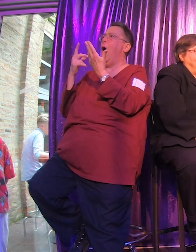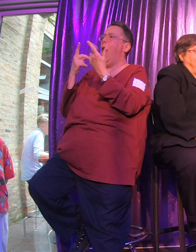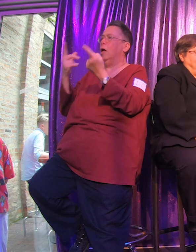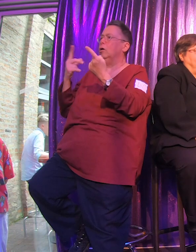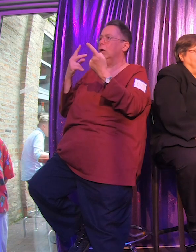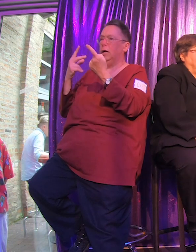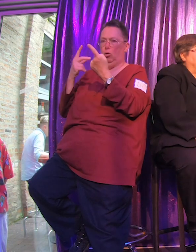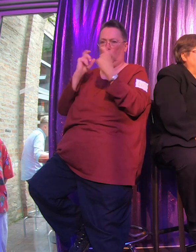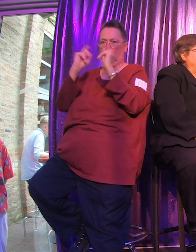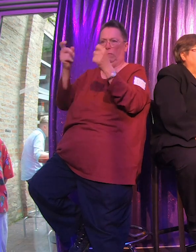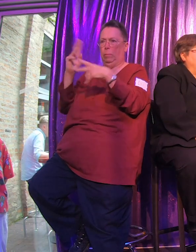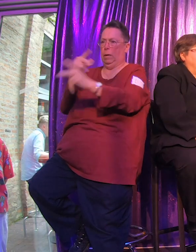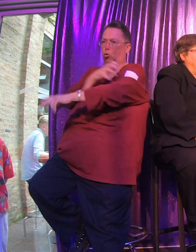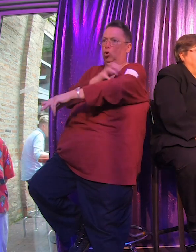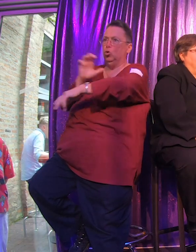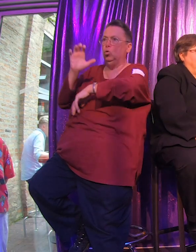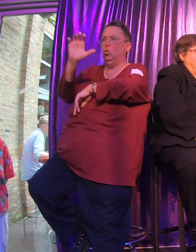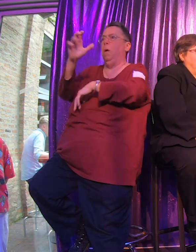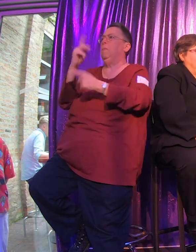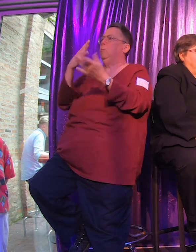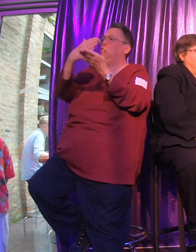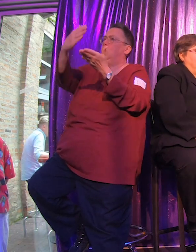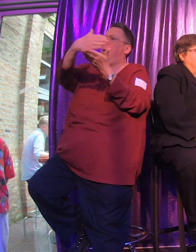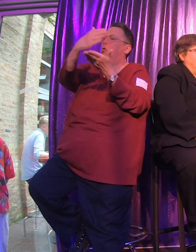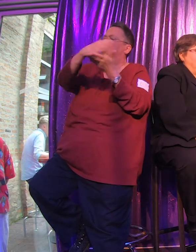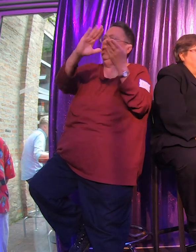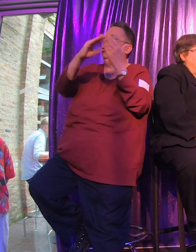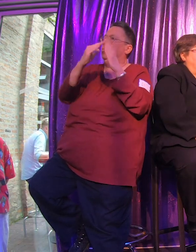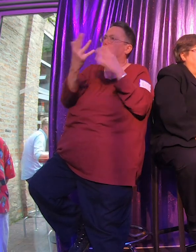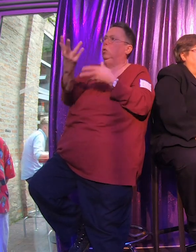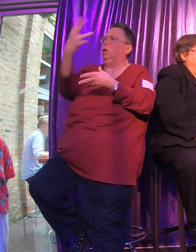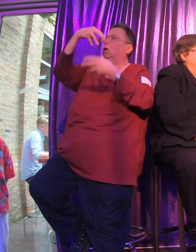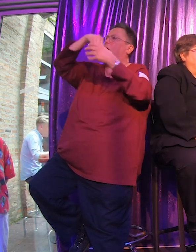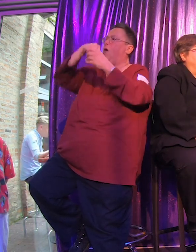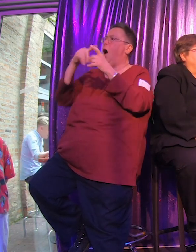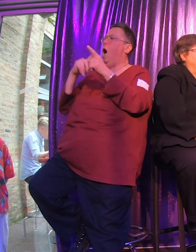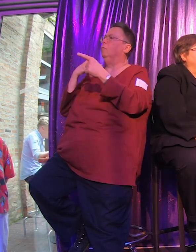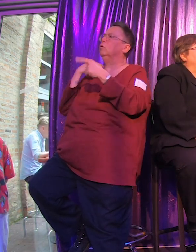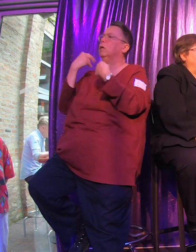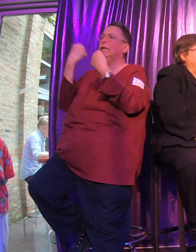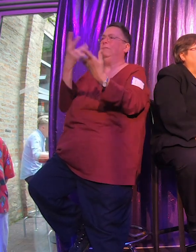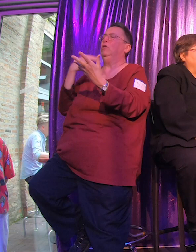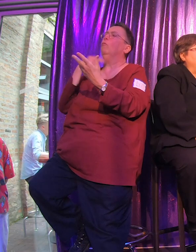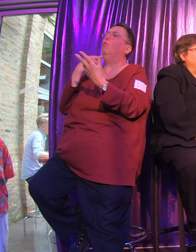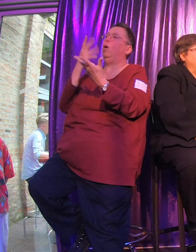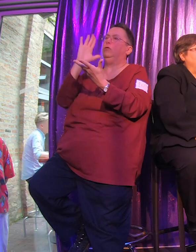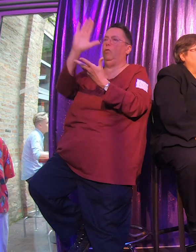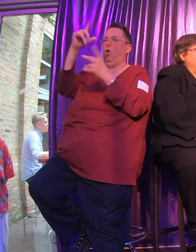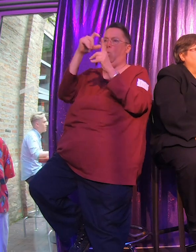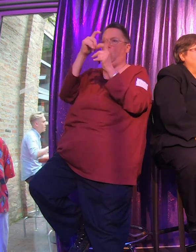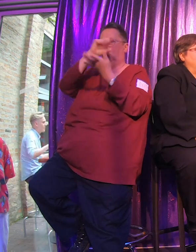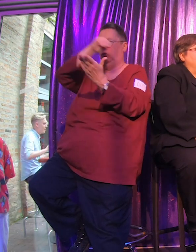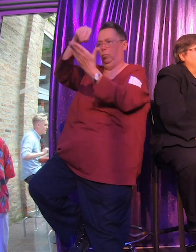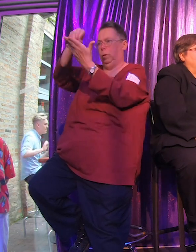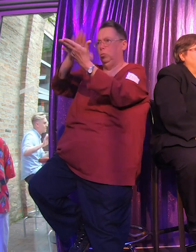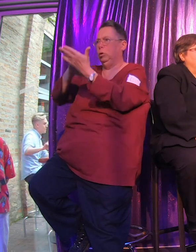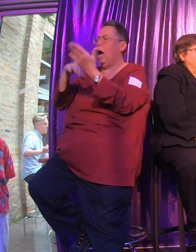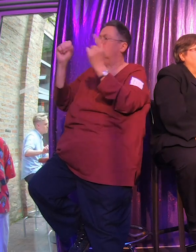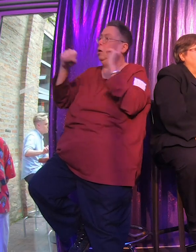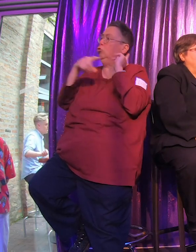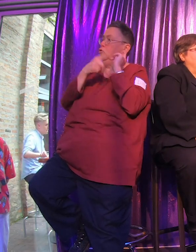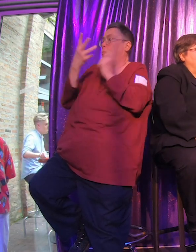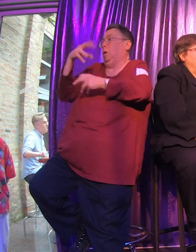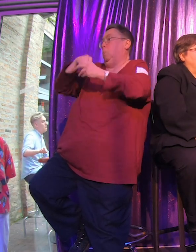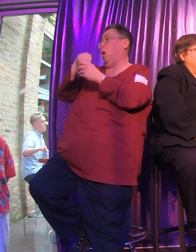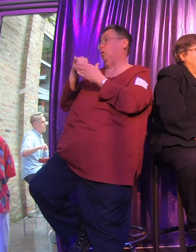to folks, marginalized community, covering issues that mainstream media was ignoring. So you've been a